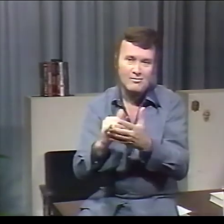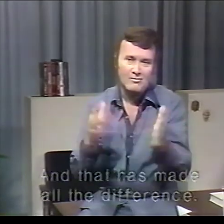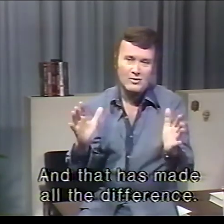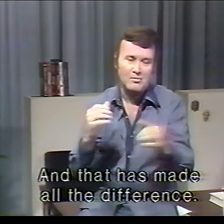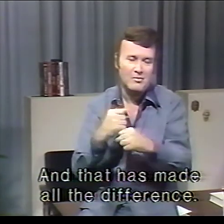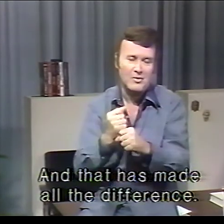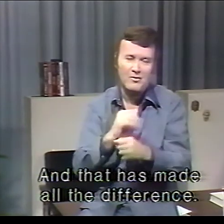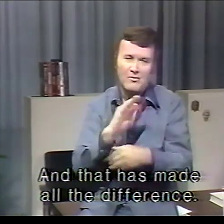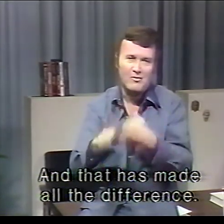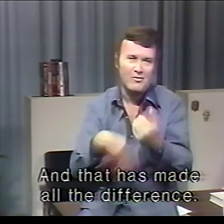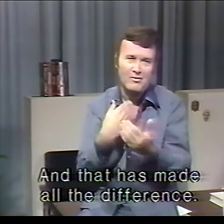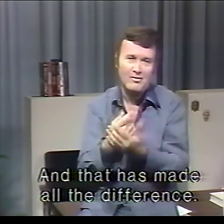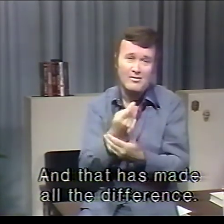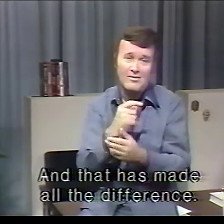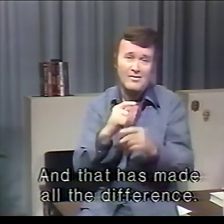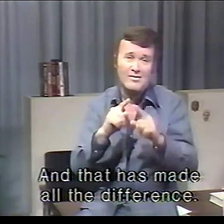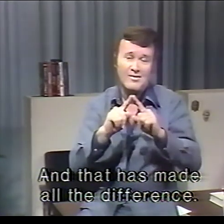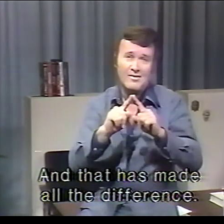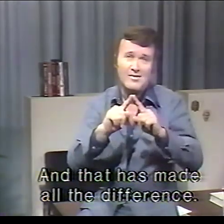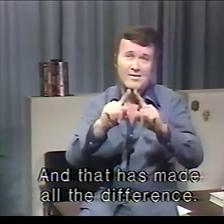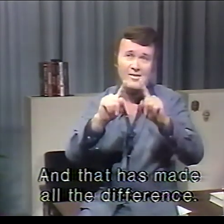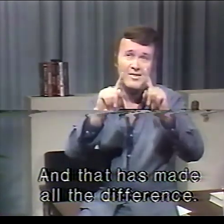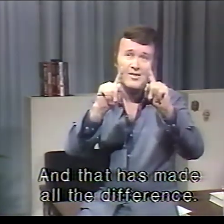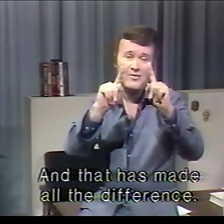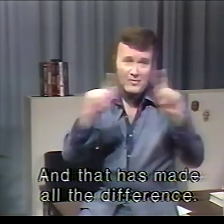And that has made all the difference.